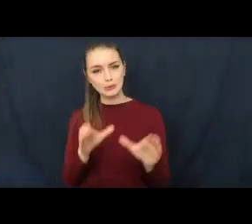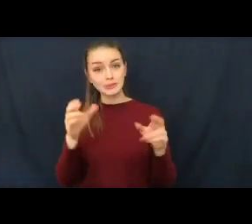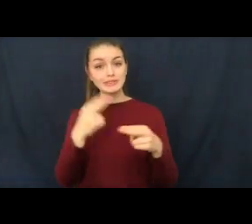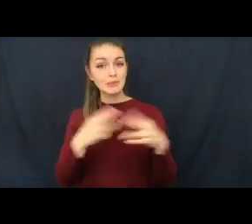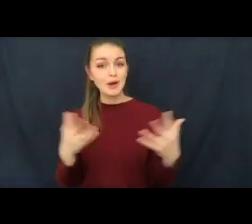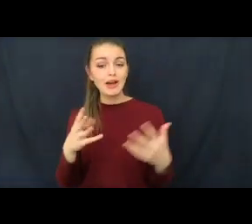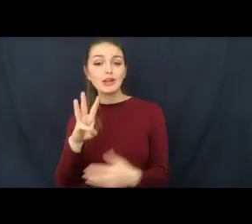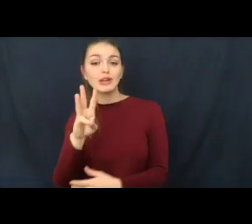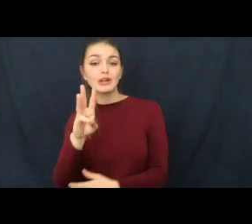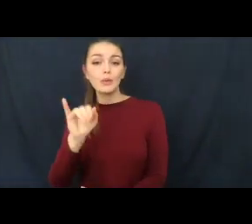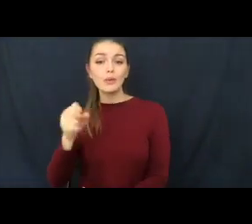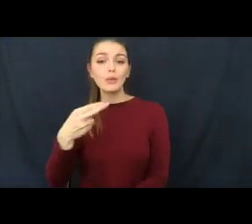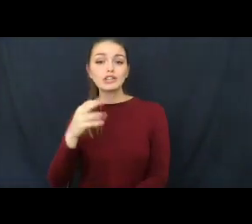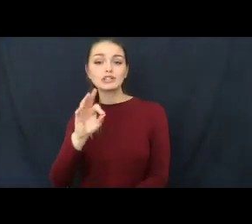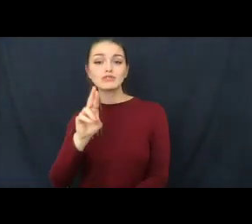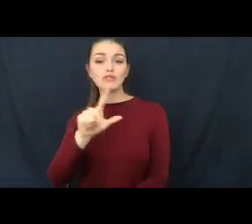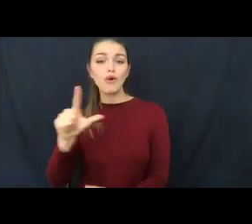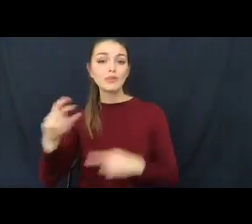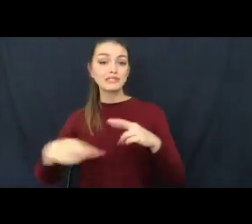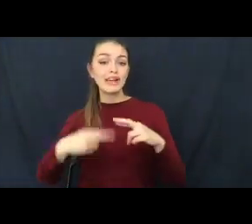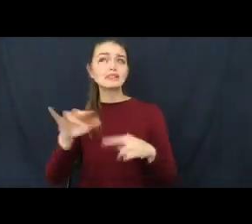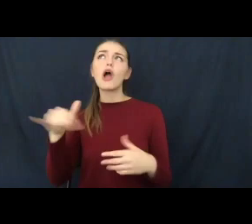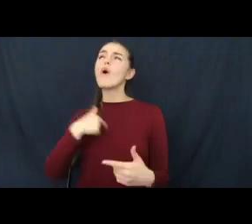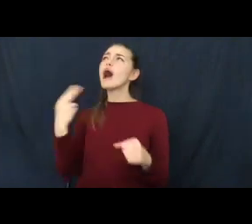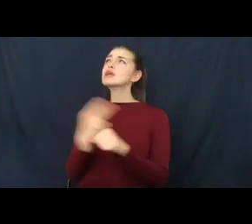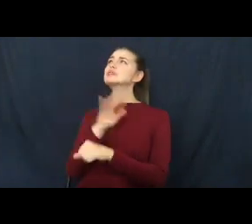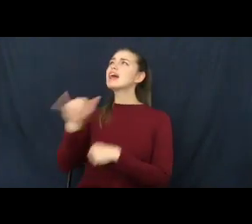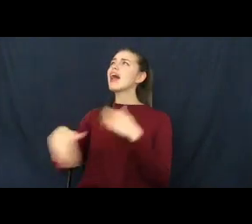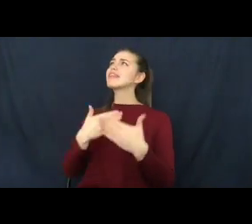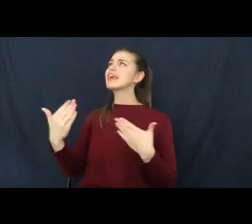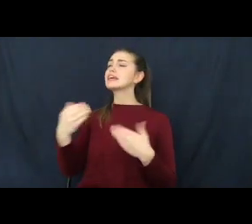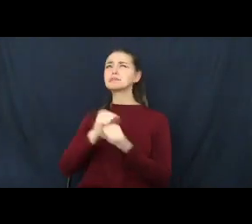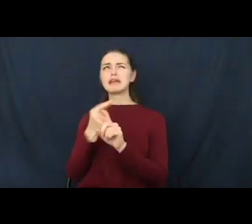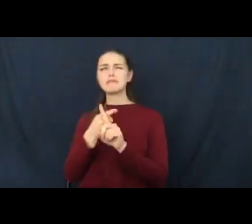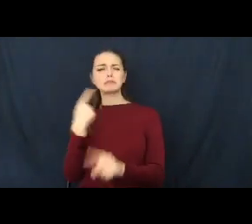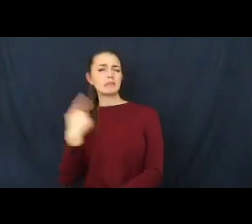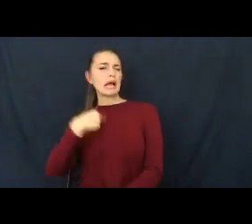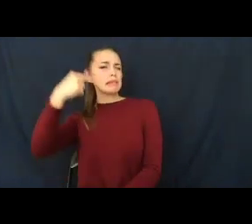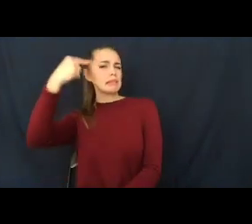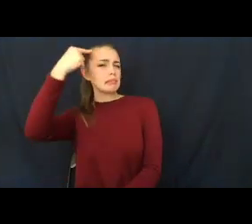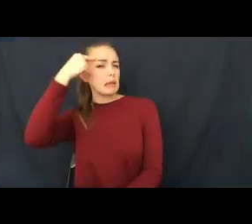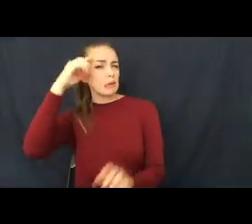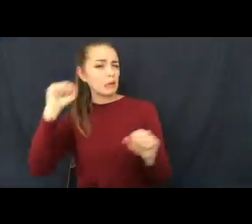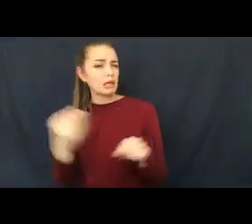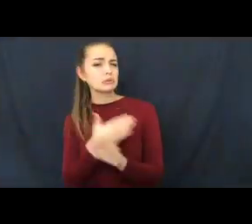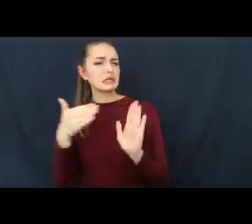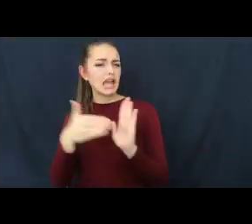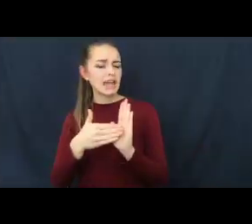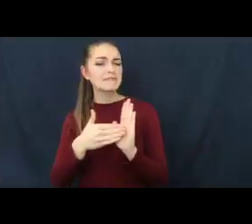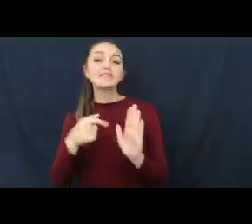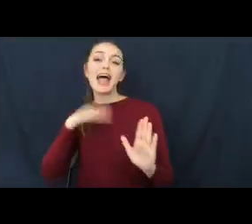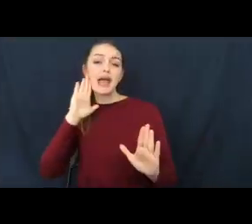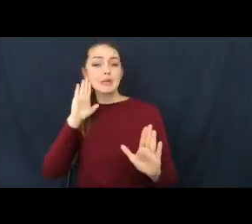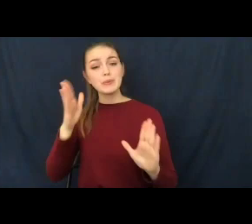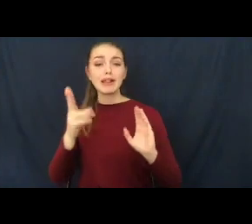wishful recycling. It's like, oh, I've used this thing, and it's made out of something that I think could be reused. I'm going to put it in the